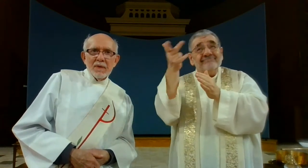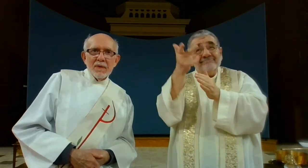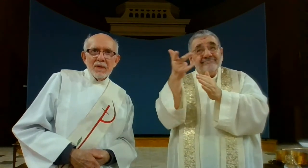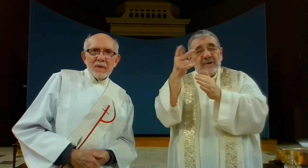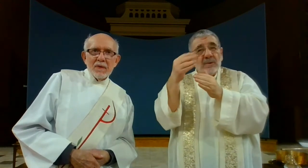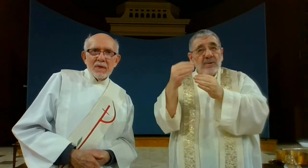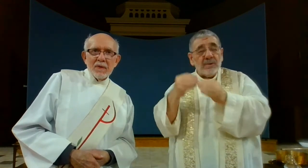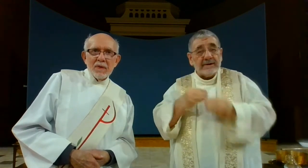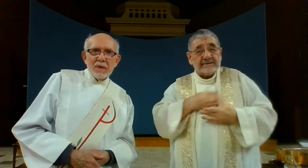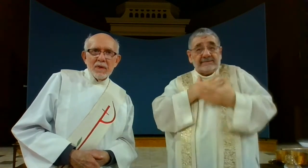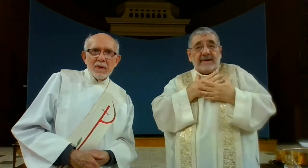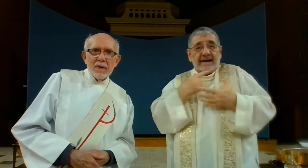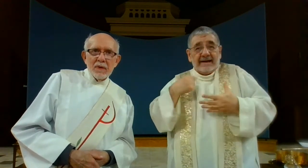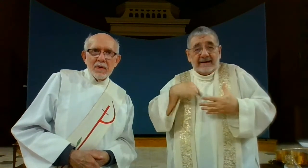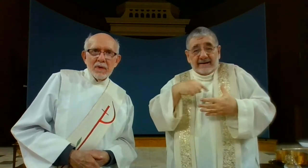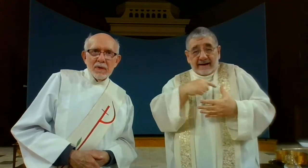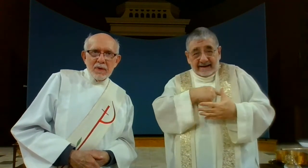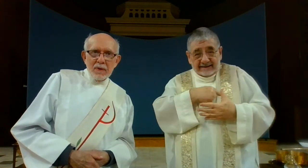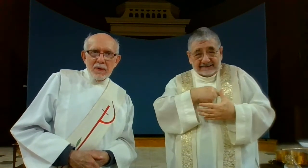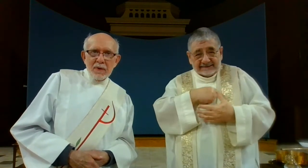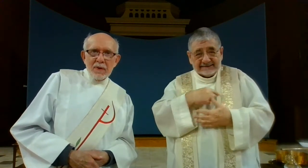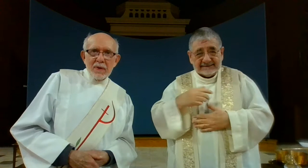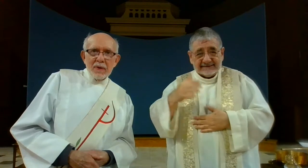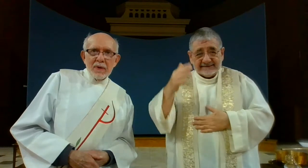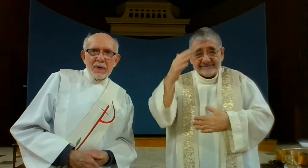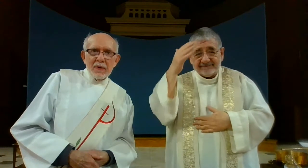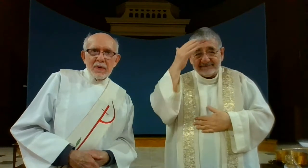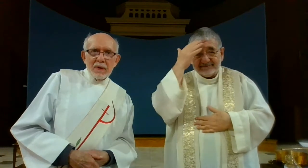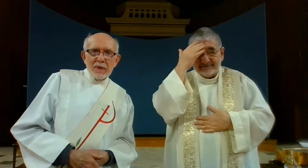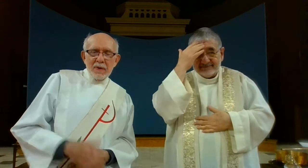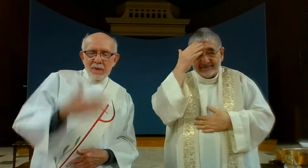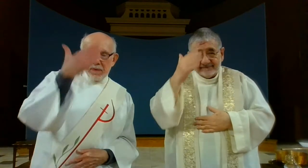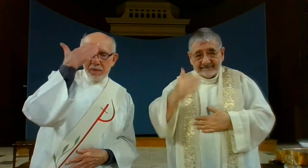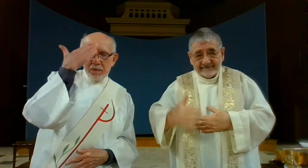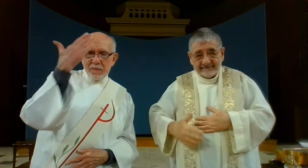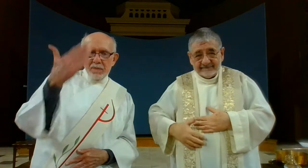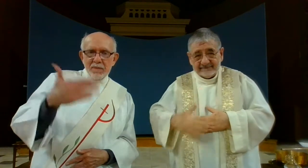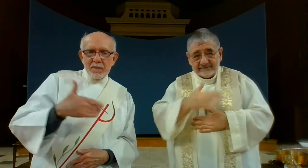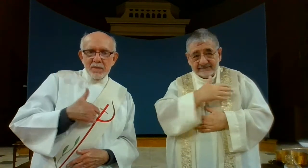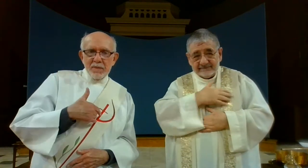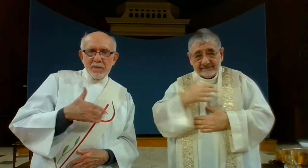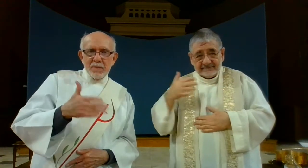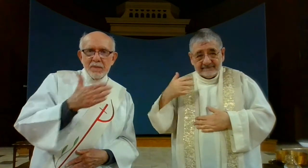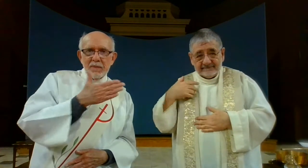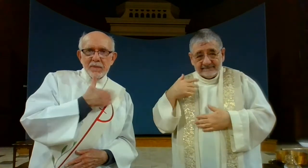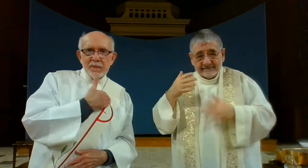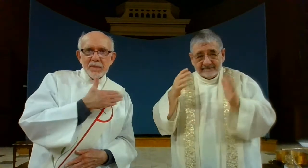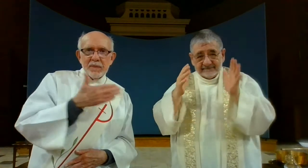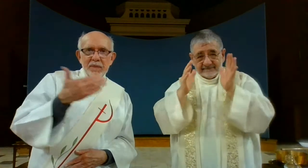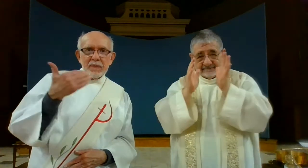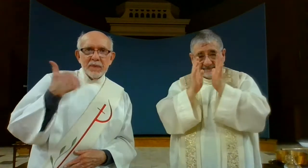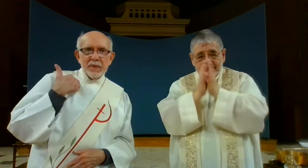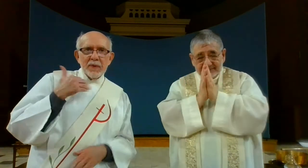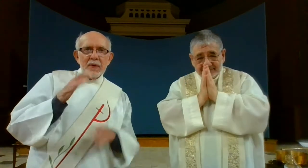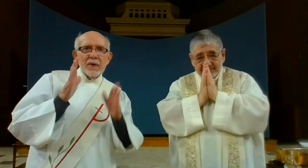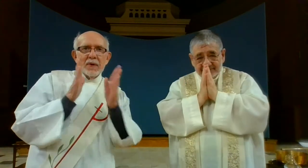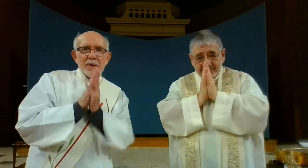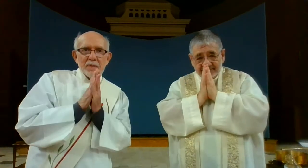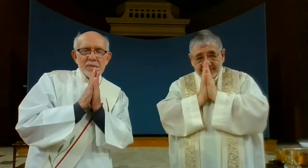We ask them to inspire us in the name of the Father, the Son, and the Holy Spirit.